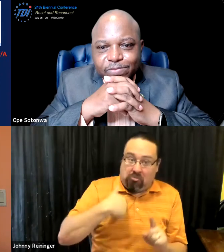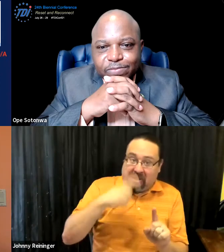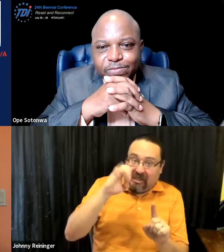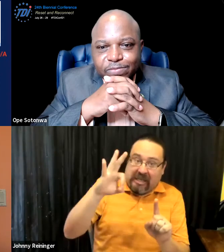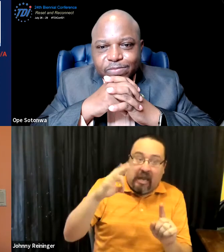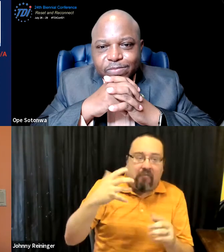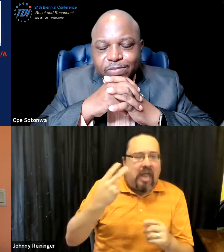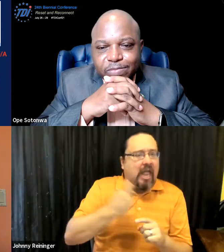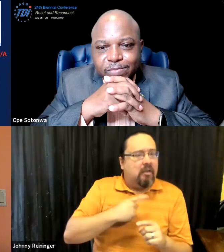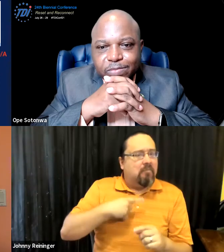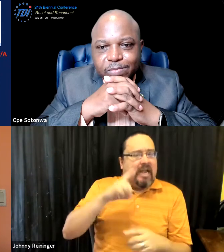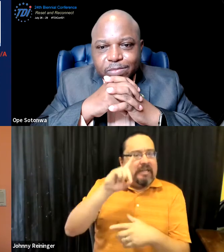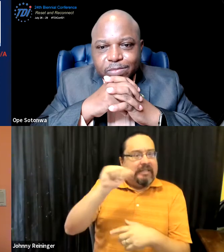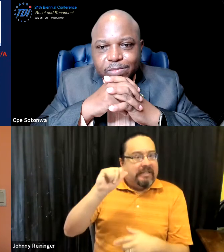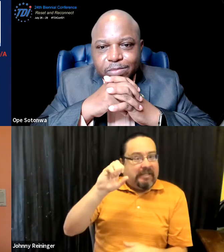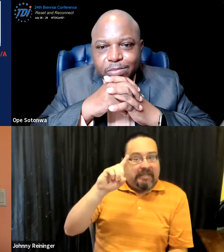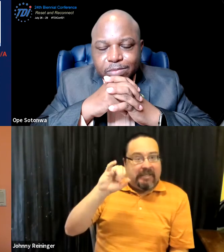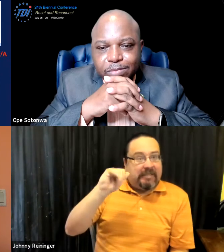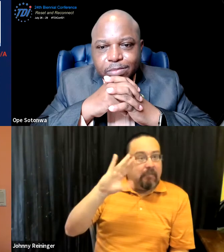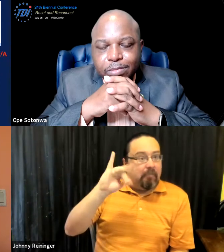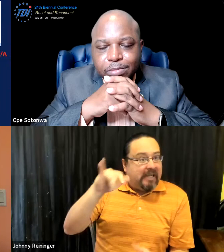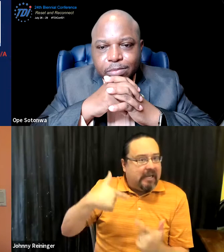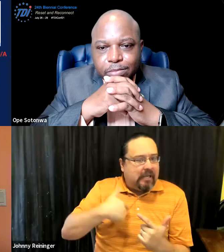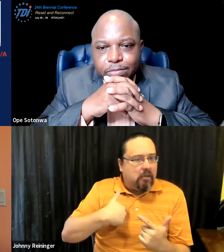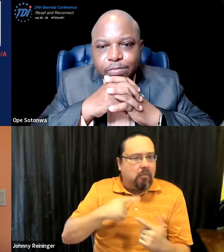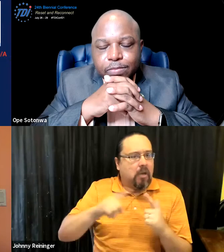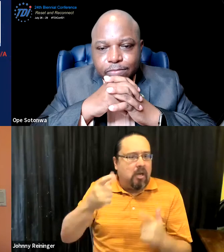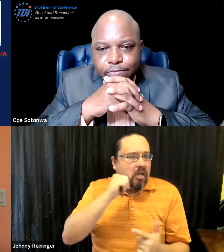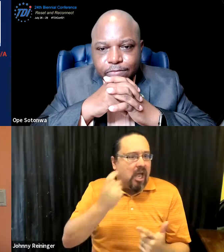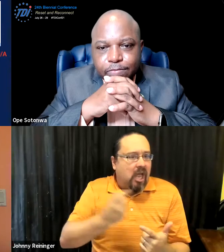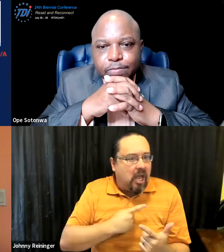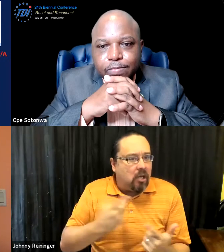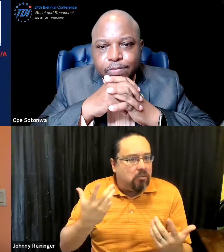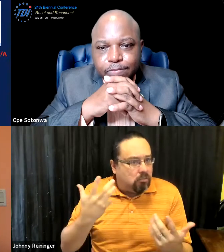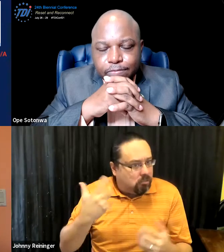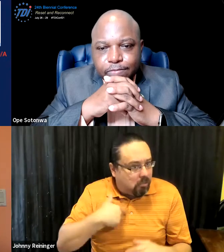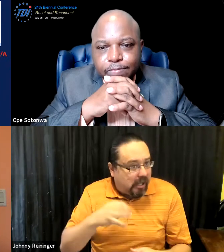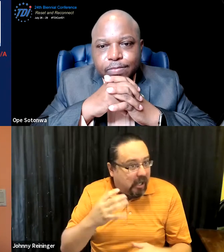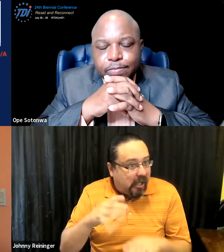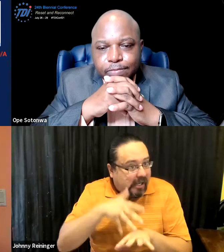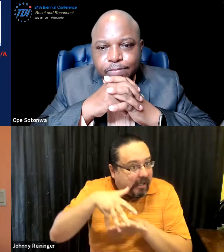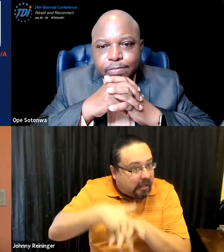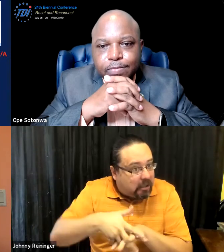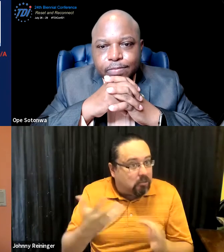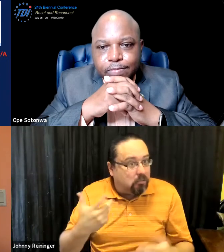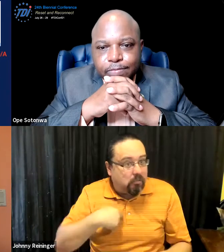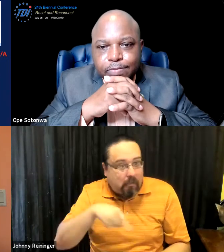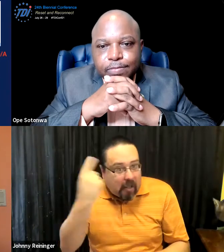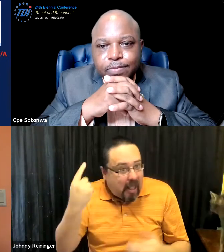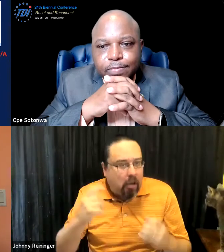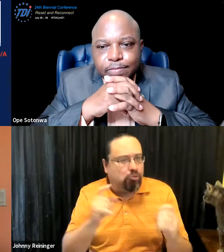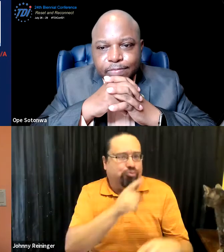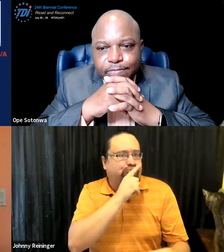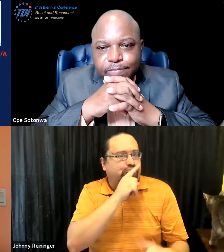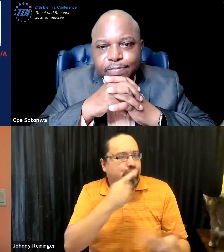my identity. So I'm deaf. So they asked me if I had a disability, but they didn't ask me